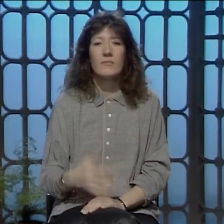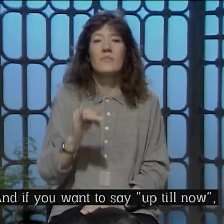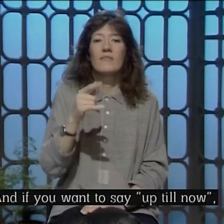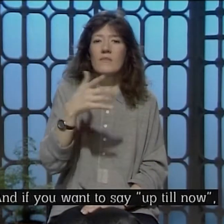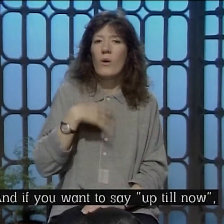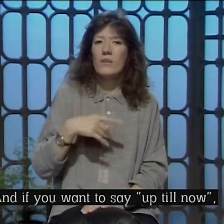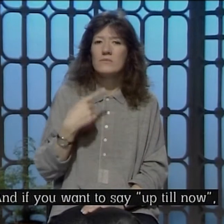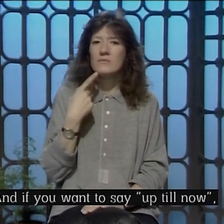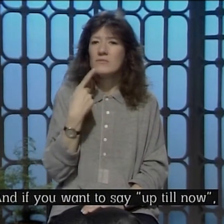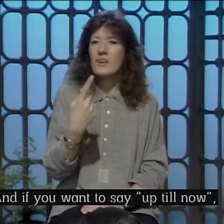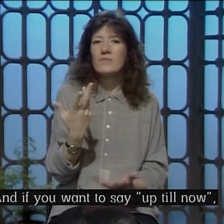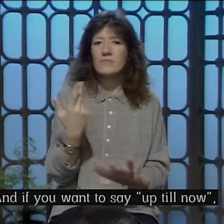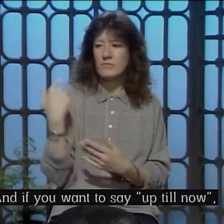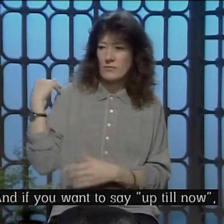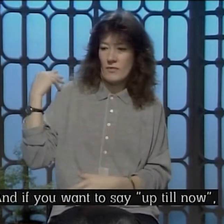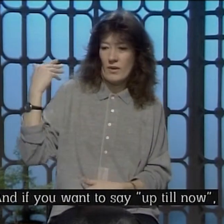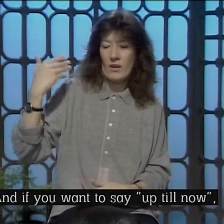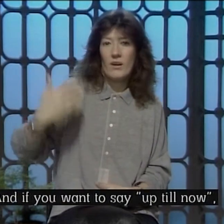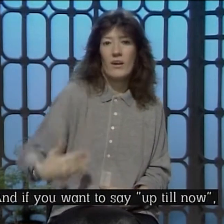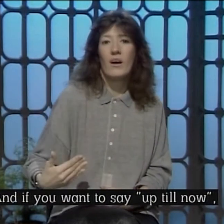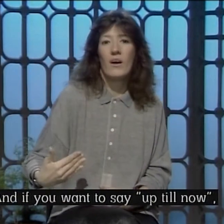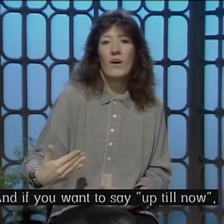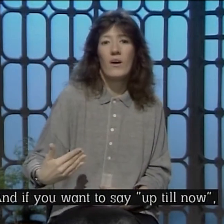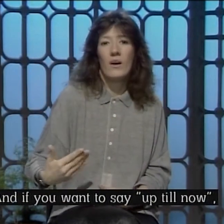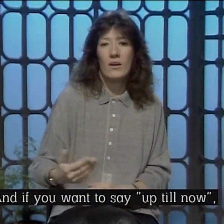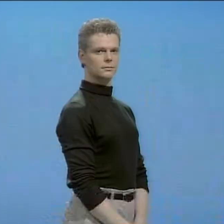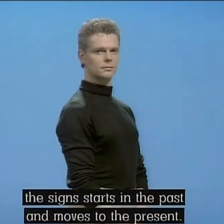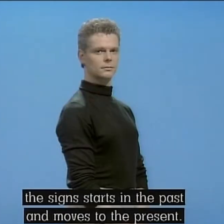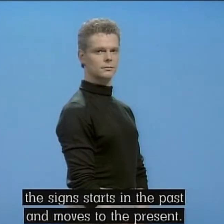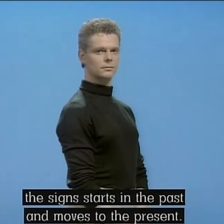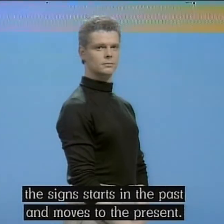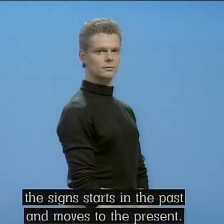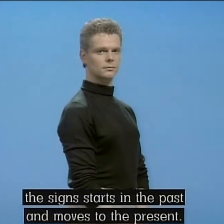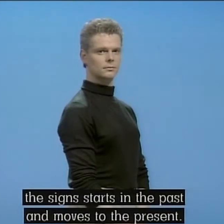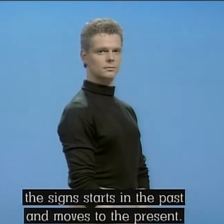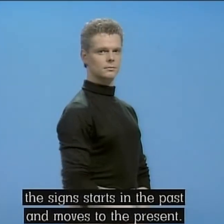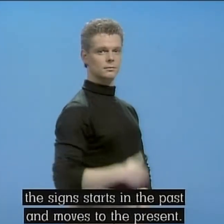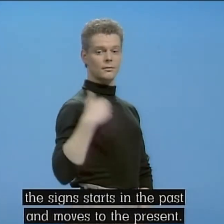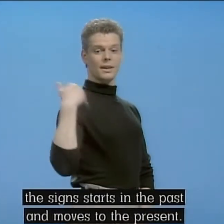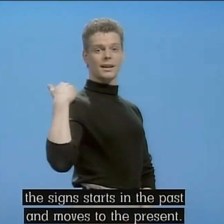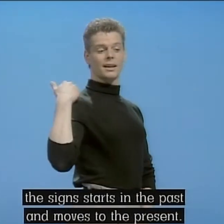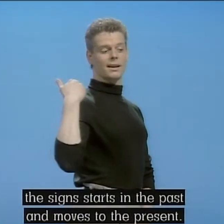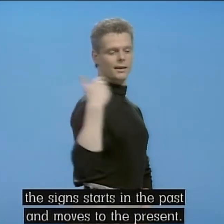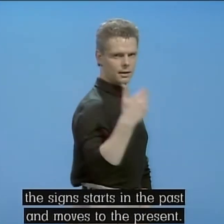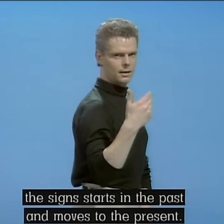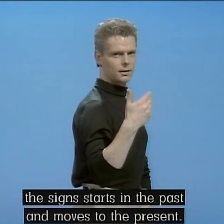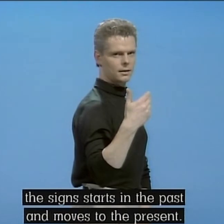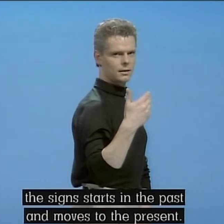And if you want to say up till now, the sign starts in the past and moves forward to the